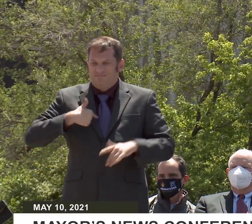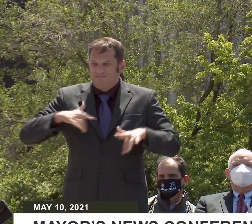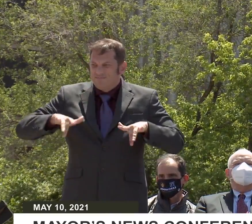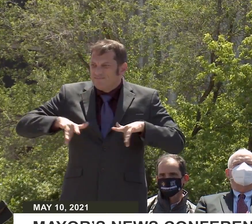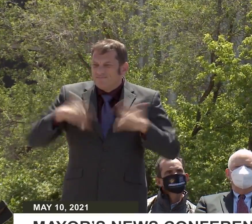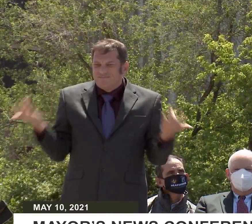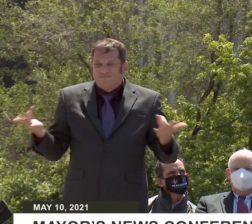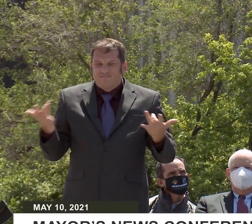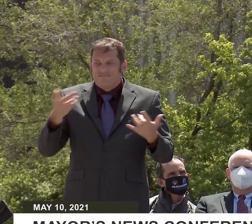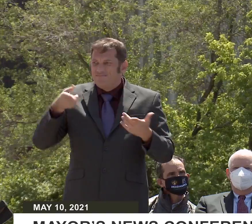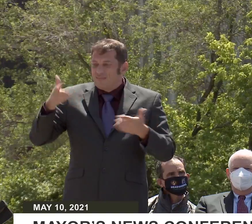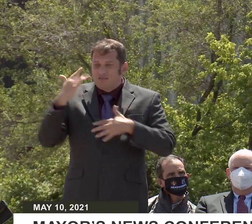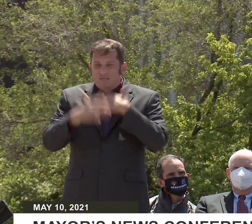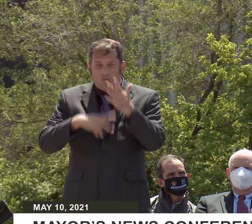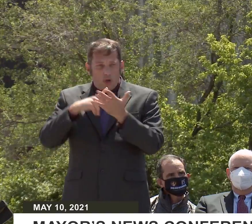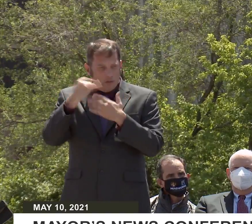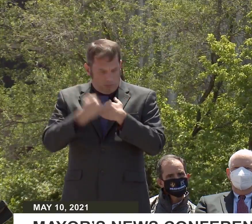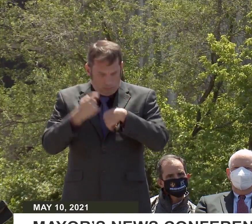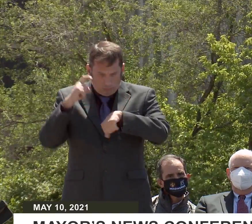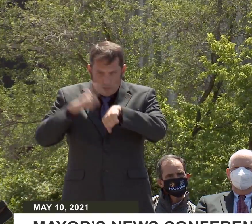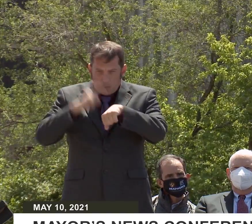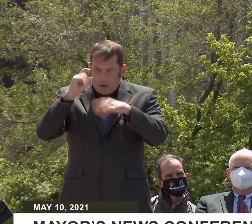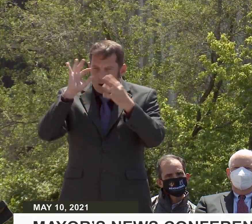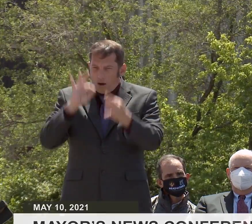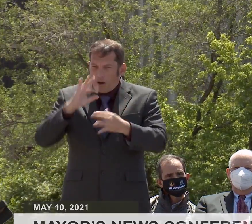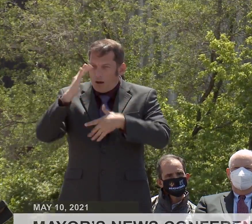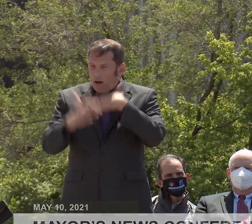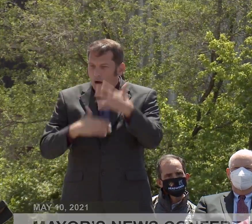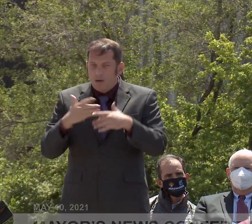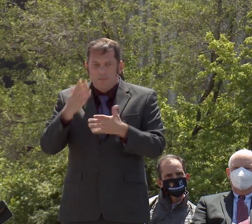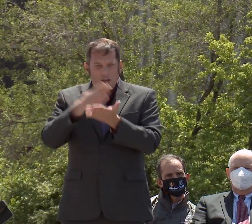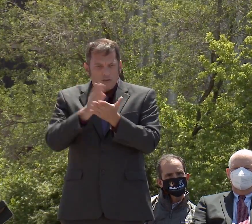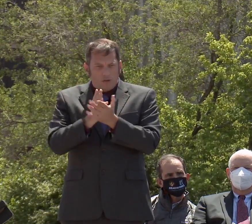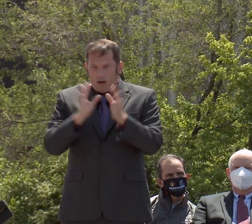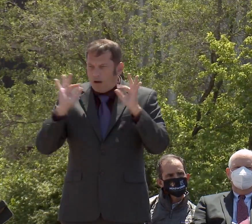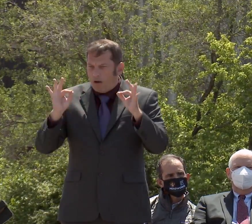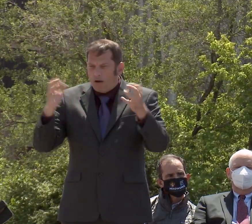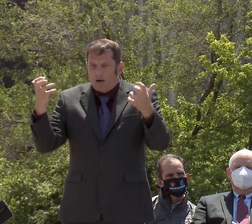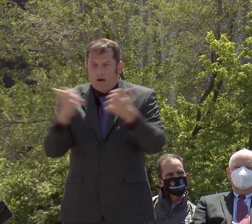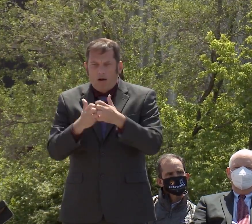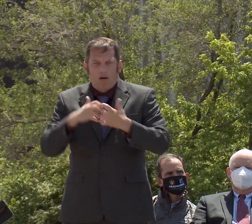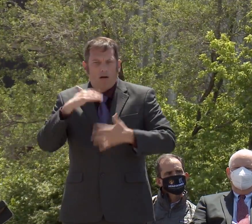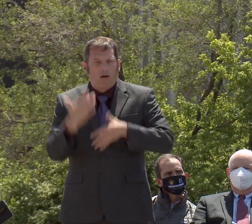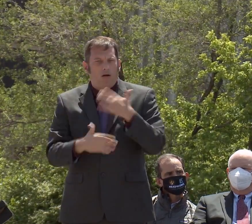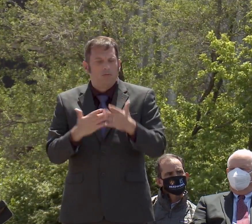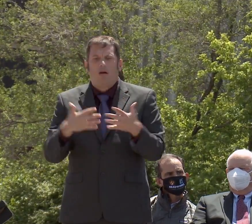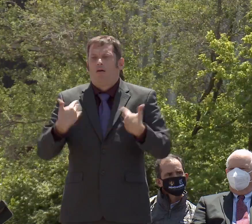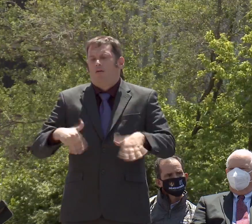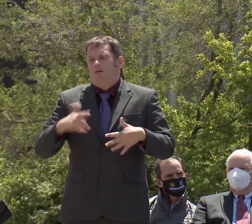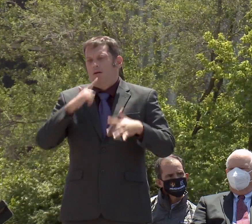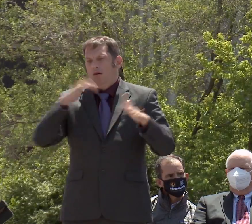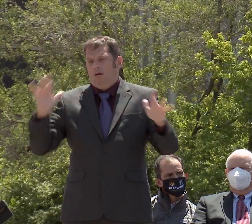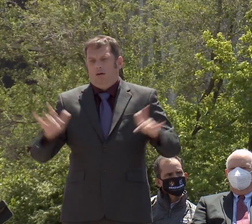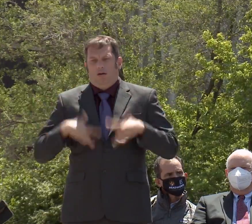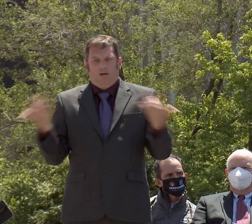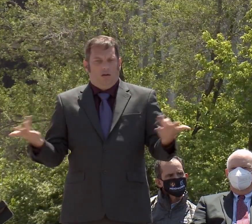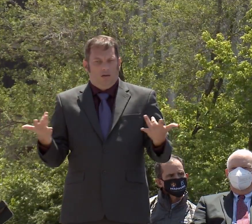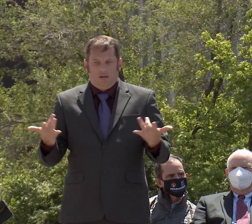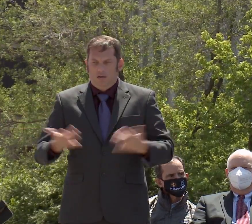on time and on budget, and that's a testament to the good management in